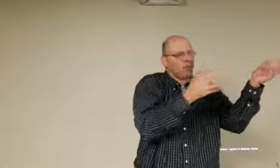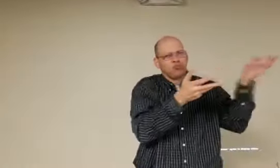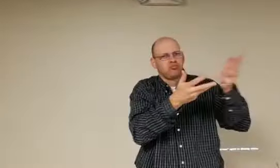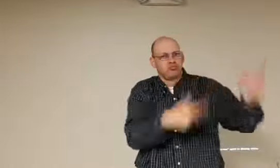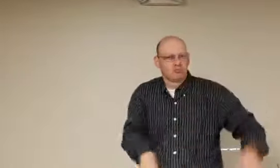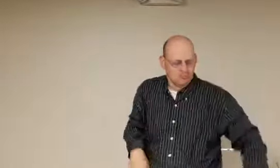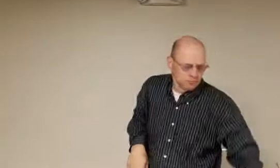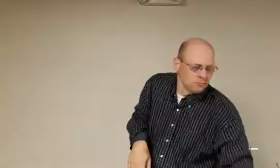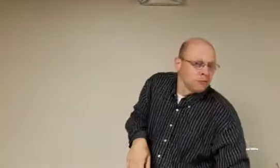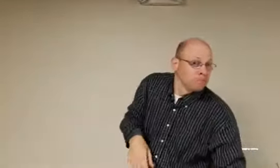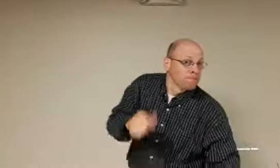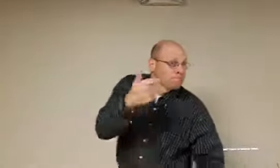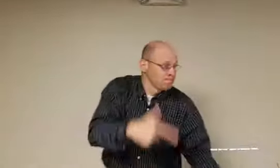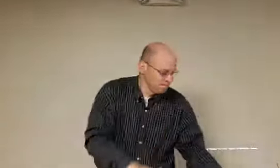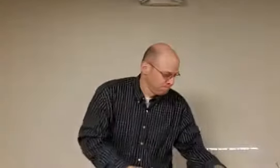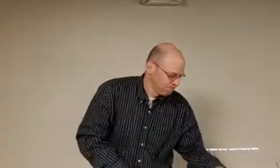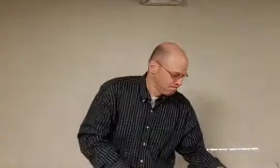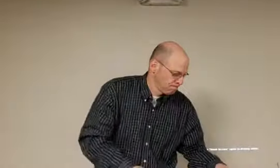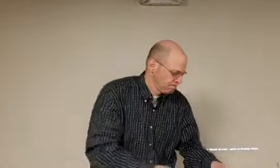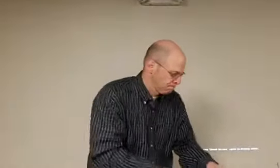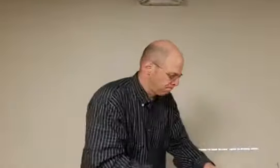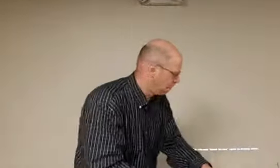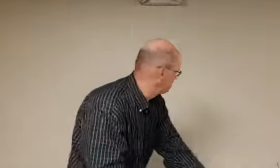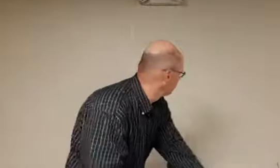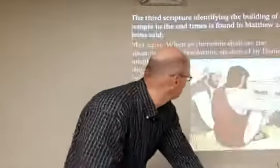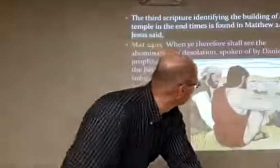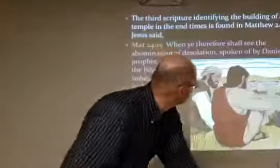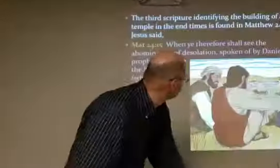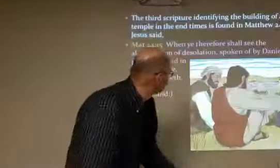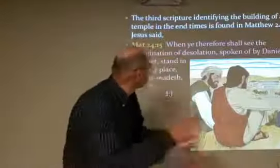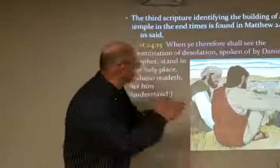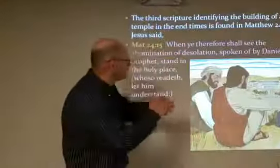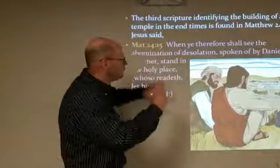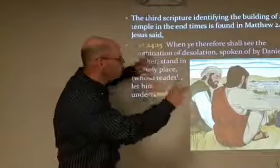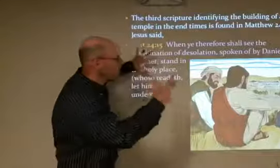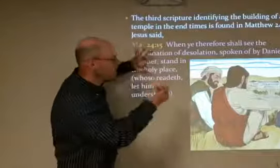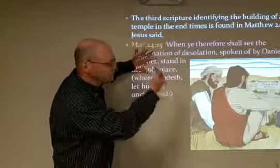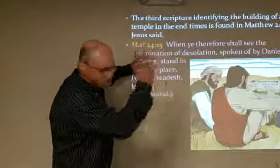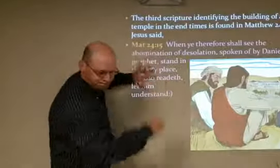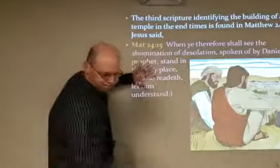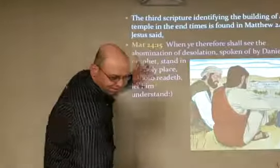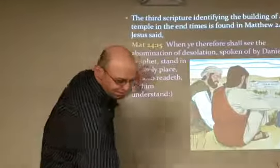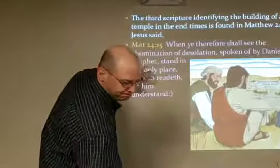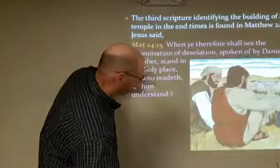caption. But the new one's supposed to have closed captioning subtitles.